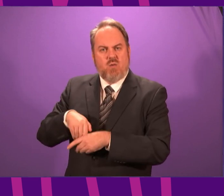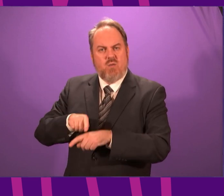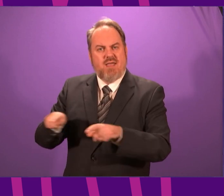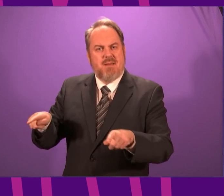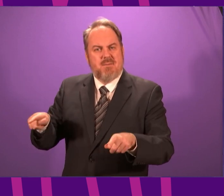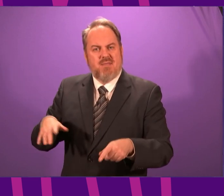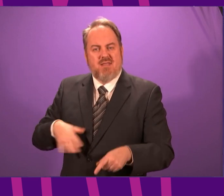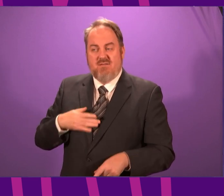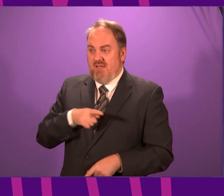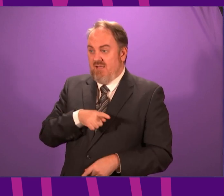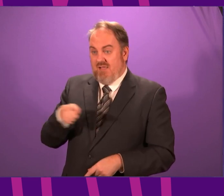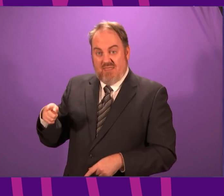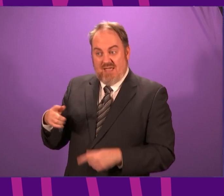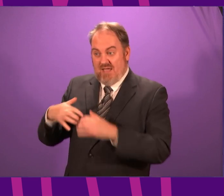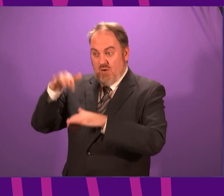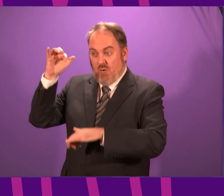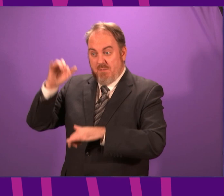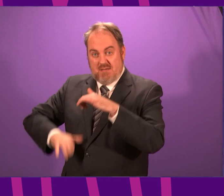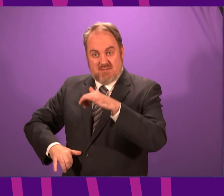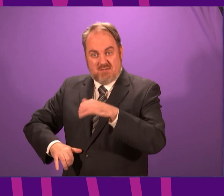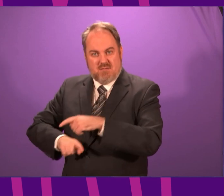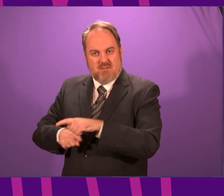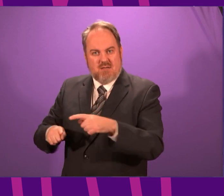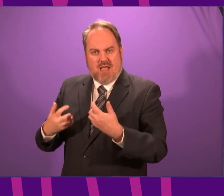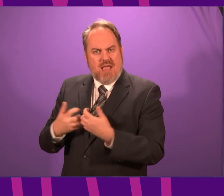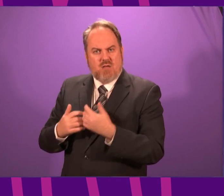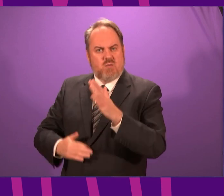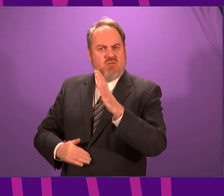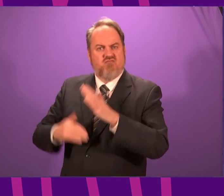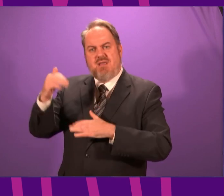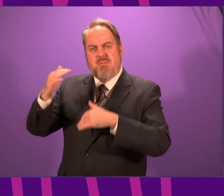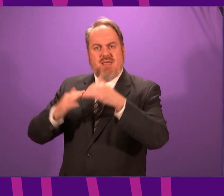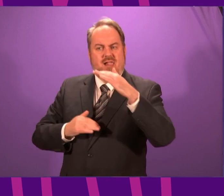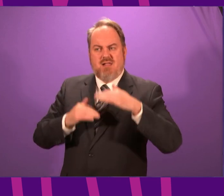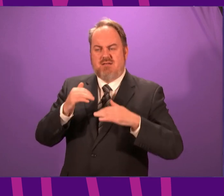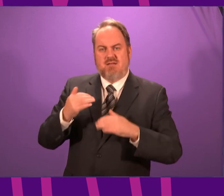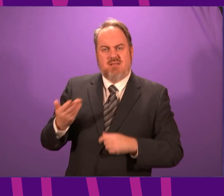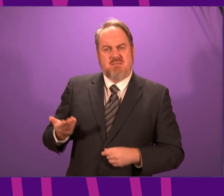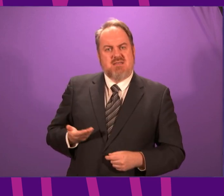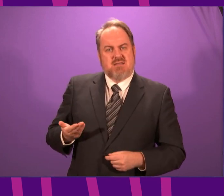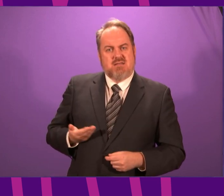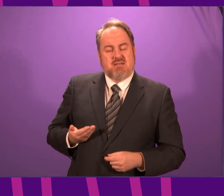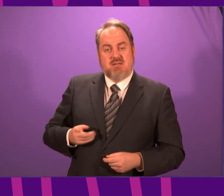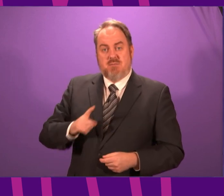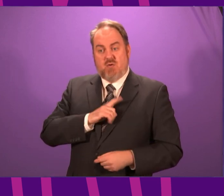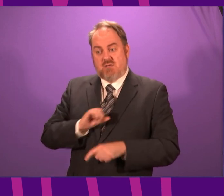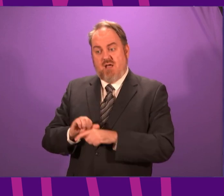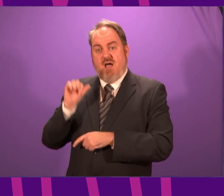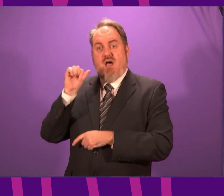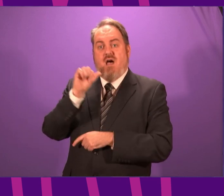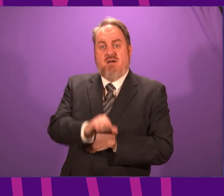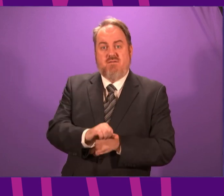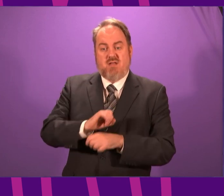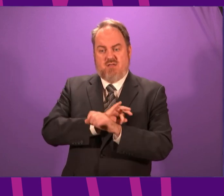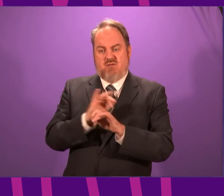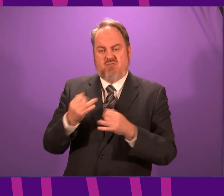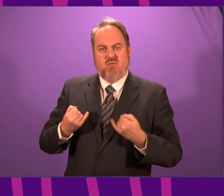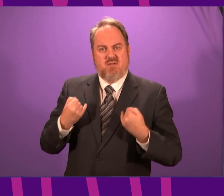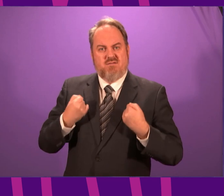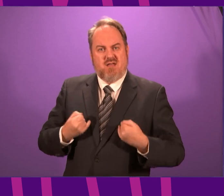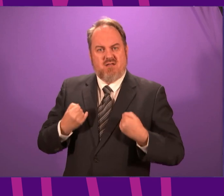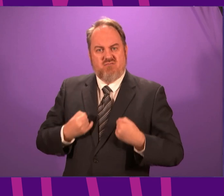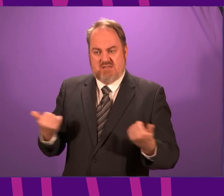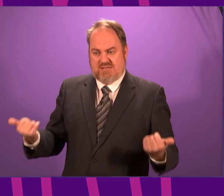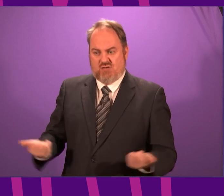fails, it will be extremely difficult to rebuild. There will be a post-COVID period, and business needs to know that preparations and